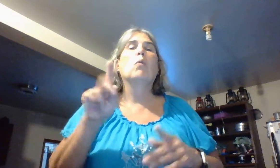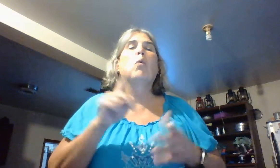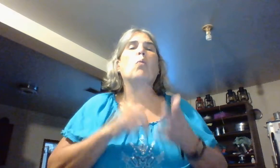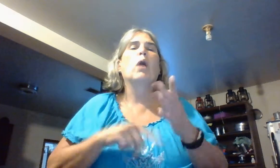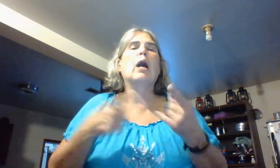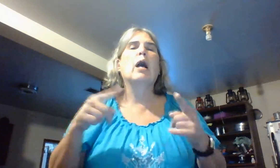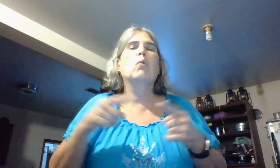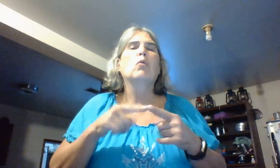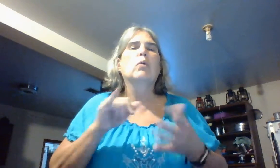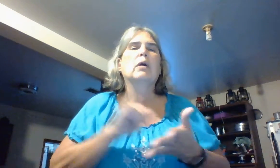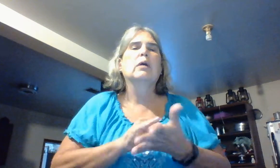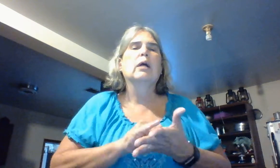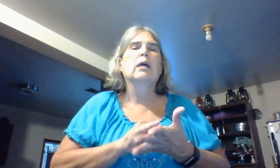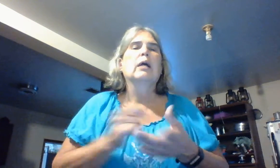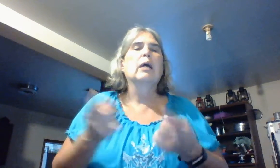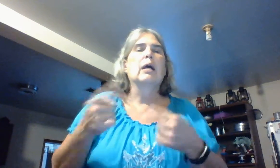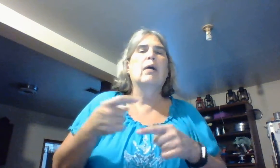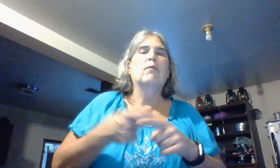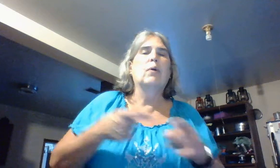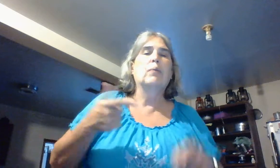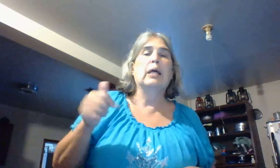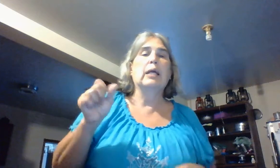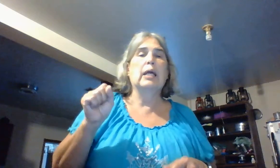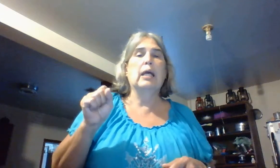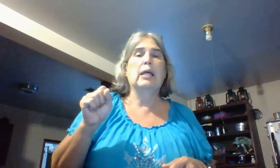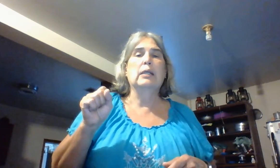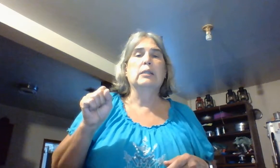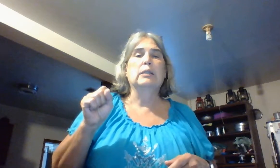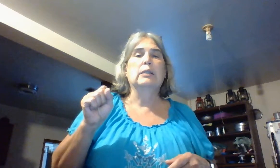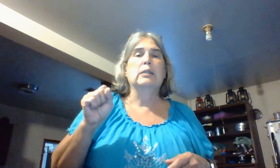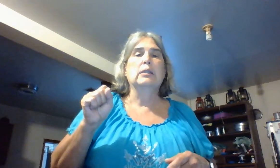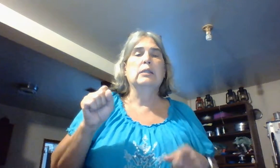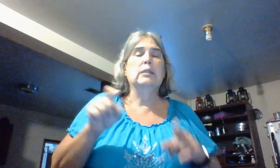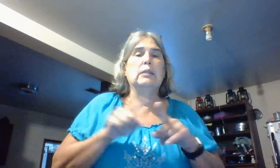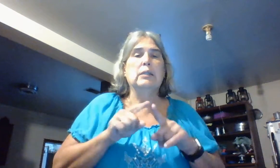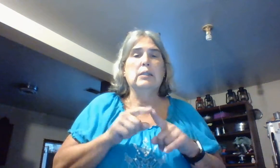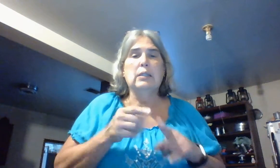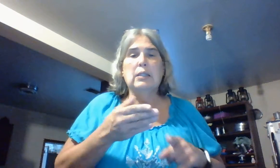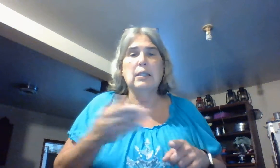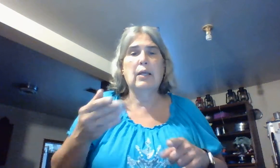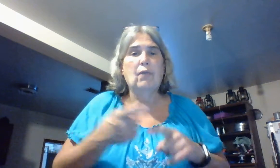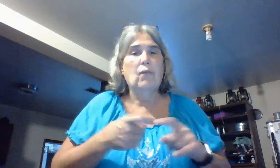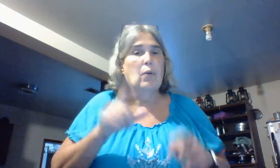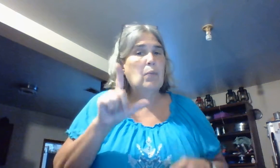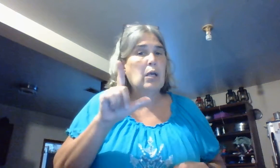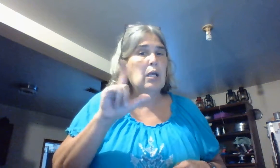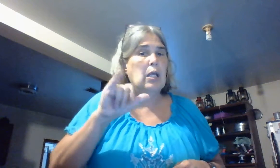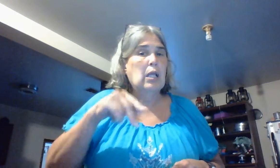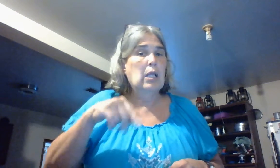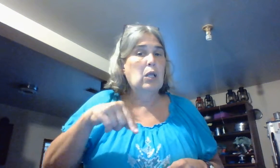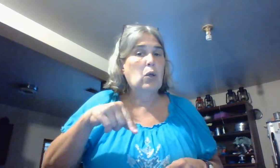You get to go from a gas to a liquid. It's the same thing you have to do to make it go from a liquid to a solid.